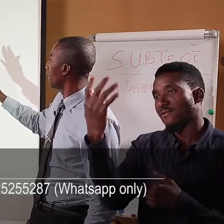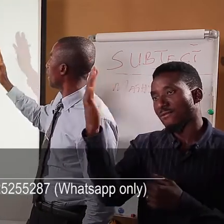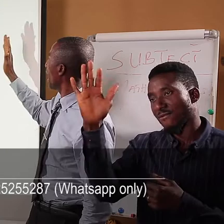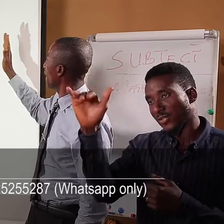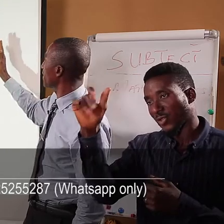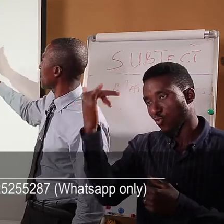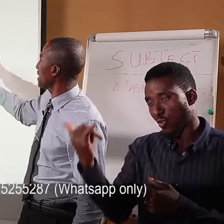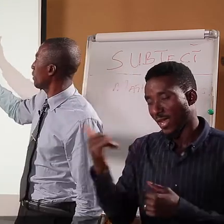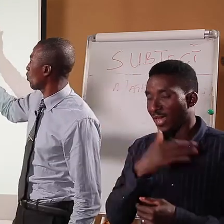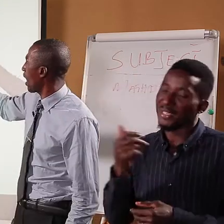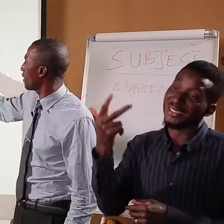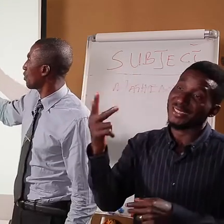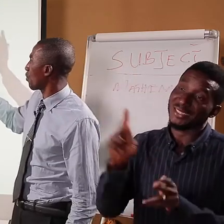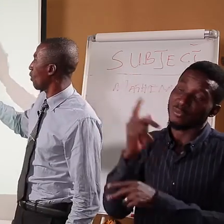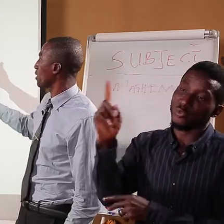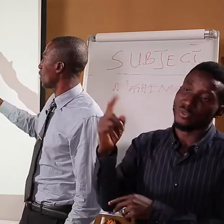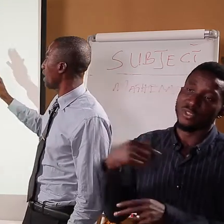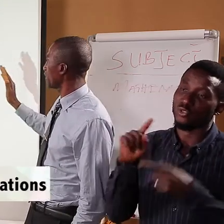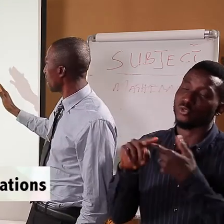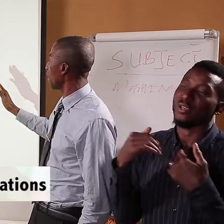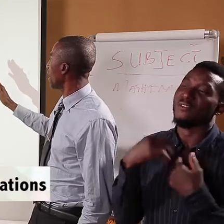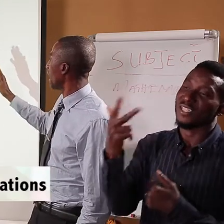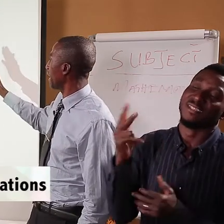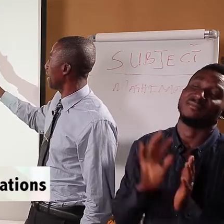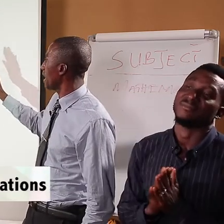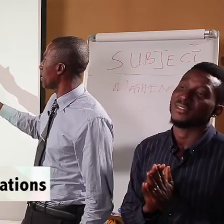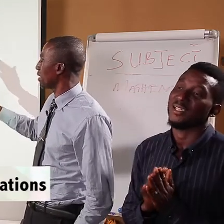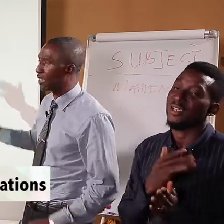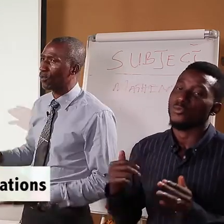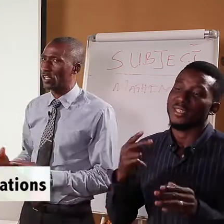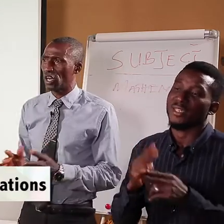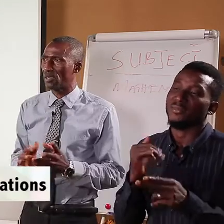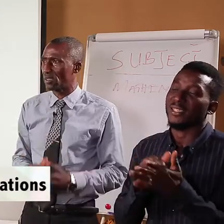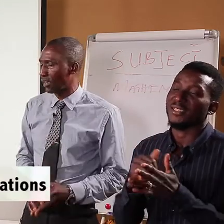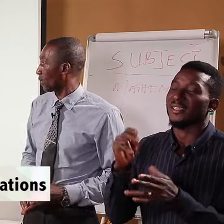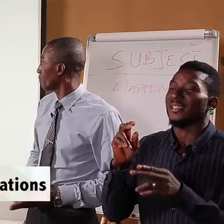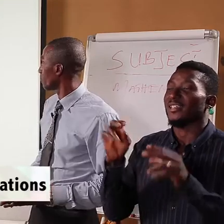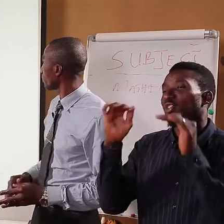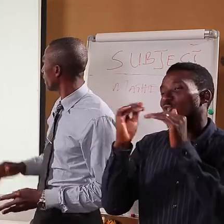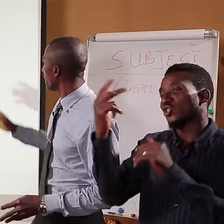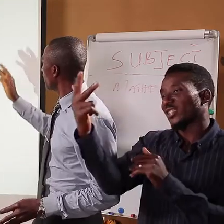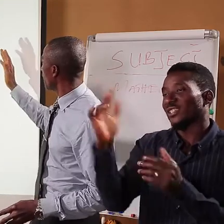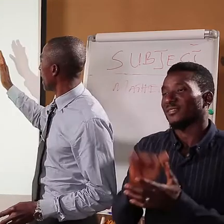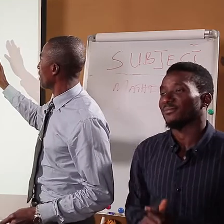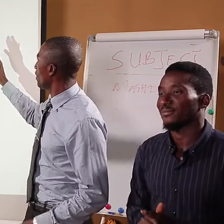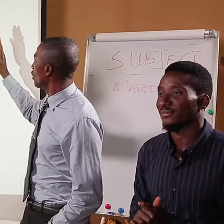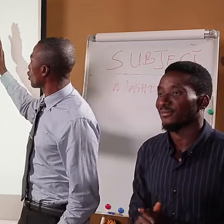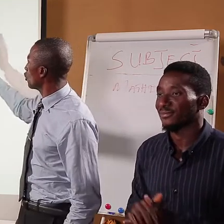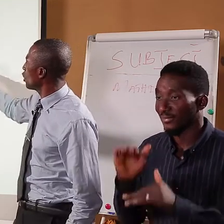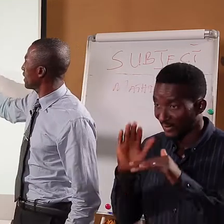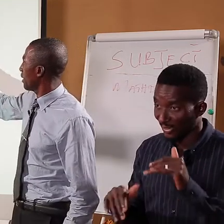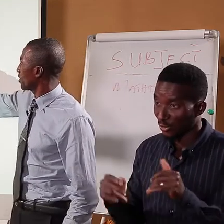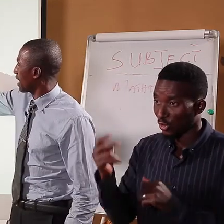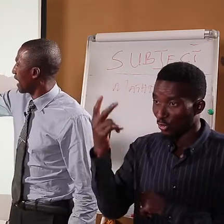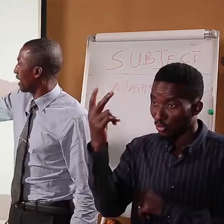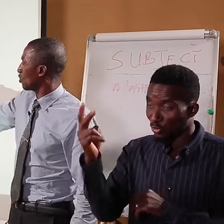15y. And 3 times 1, you are going to have 3. And I name it equation 3. Then,